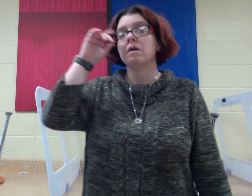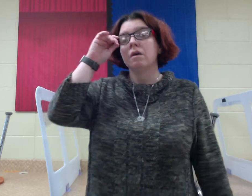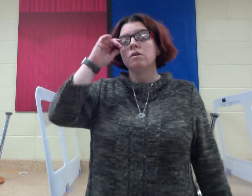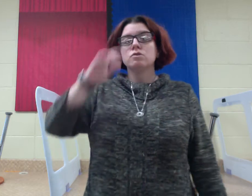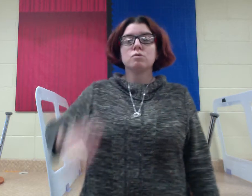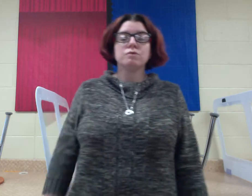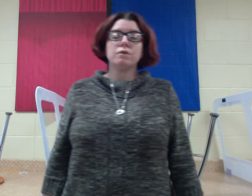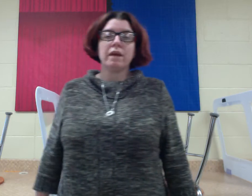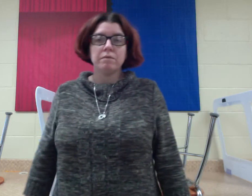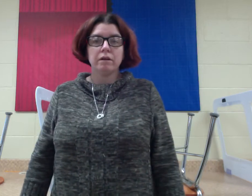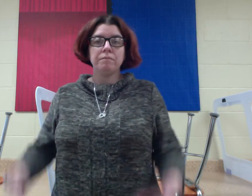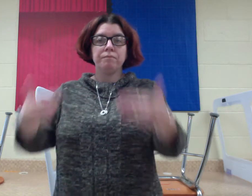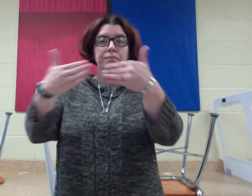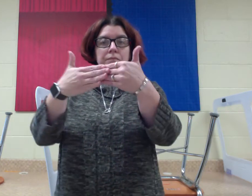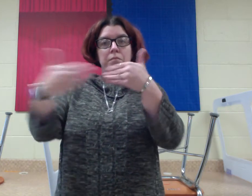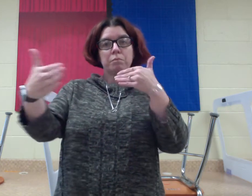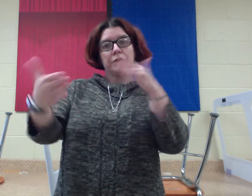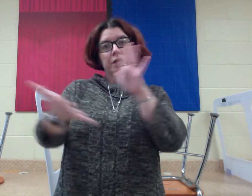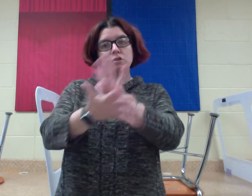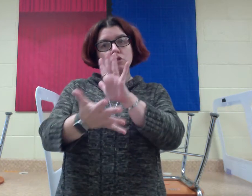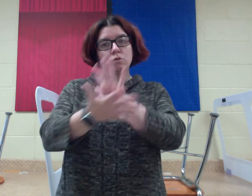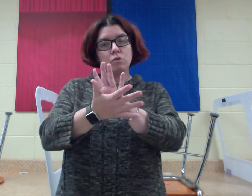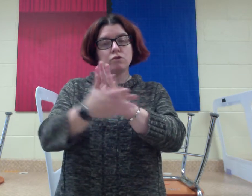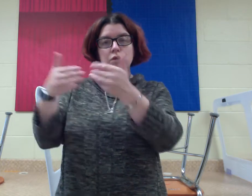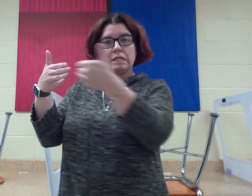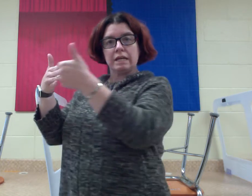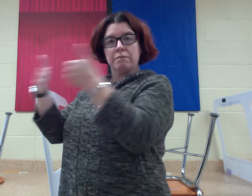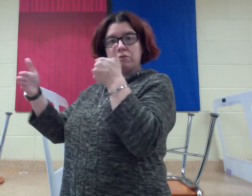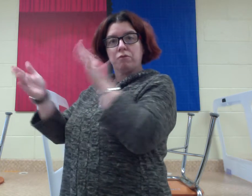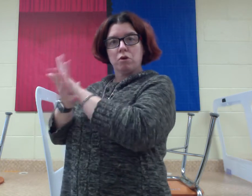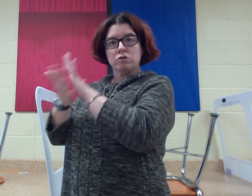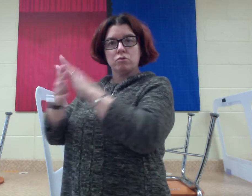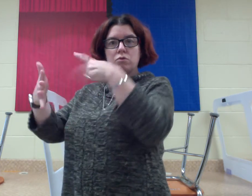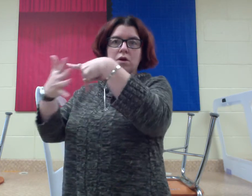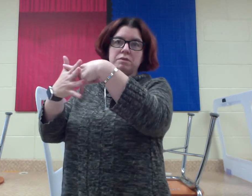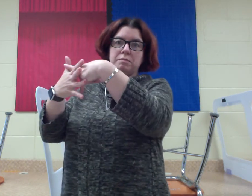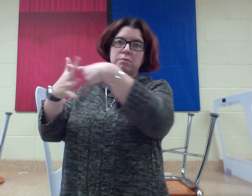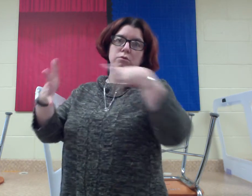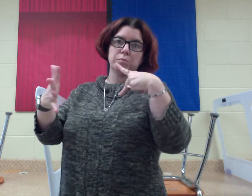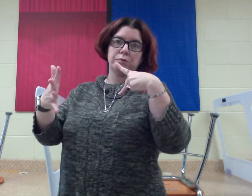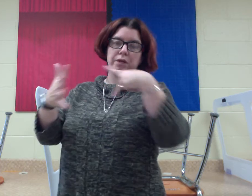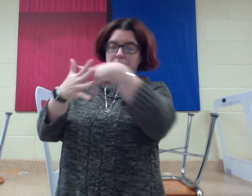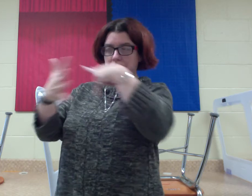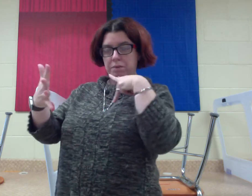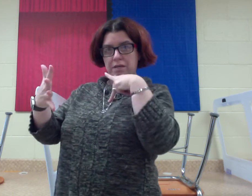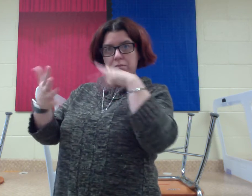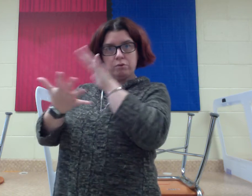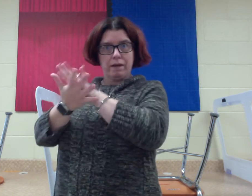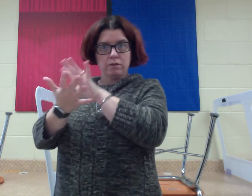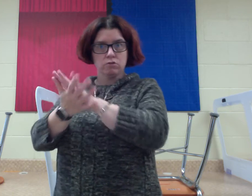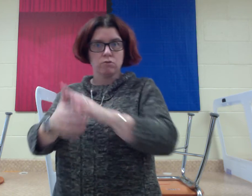School's vocabulary, pre-school, so you can sign before school, or I've seen people do pre, P that pulls back to school.